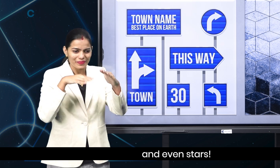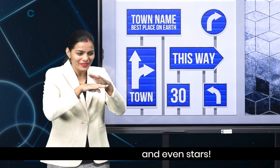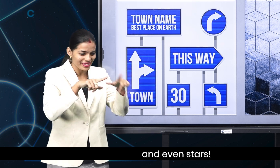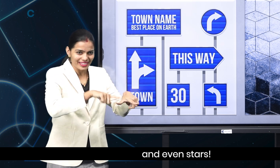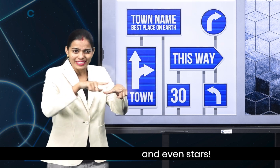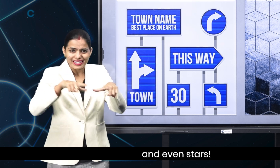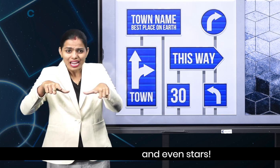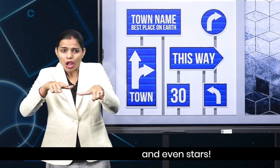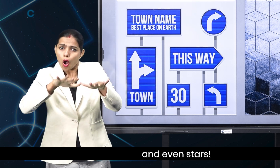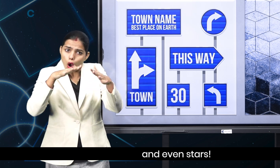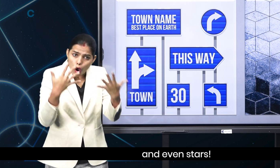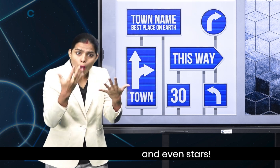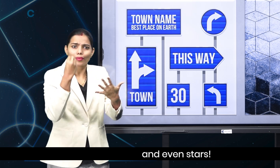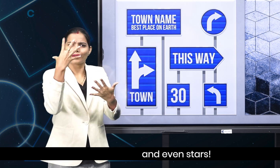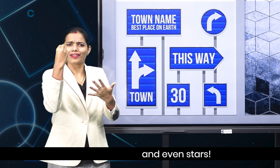even stars.